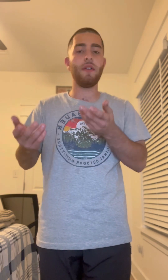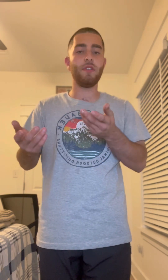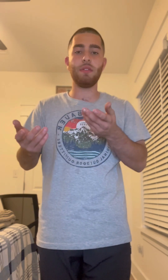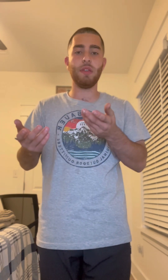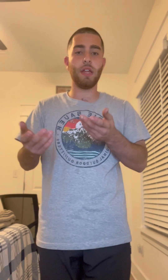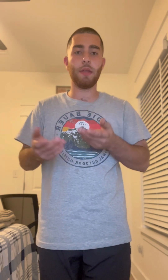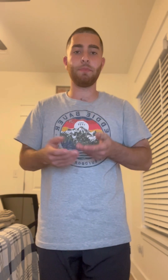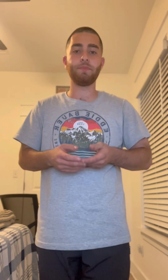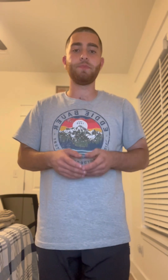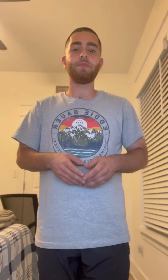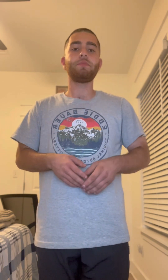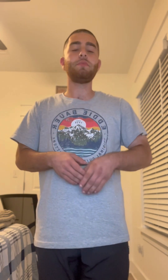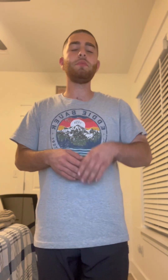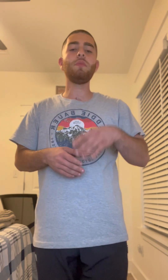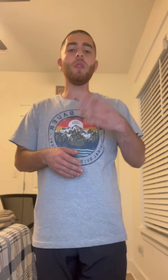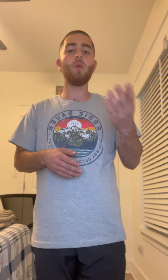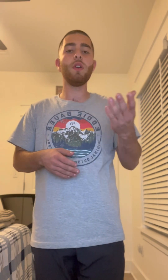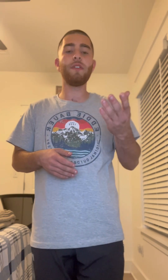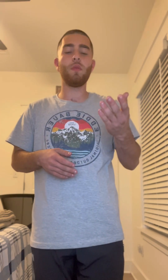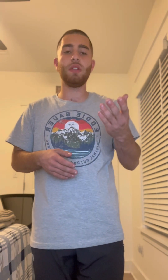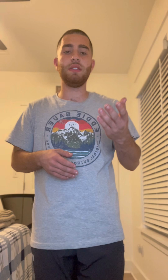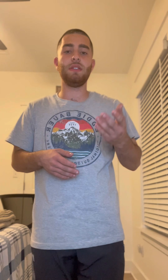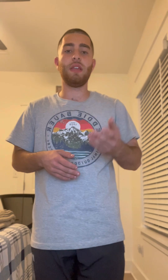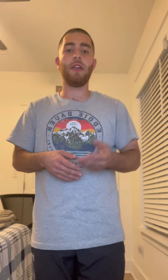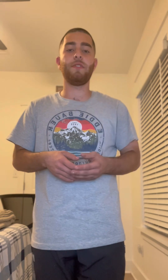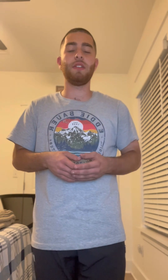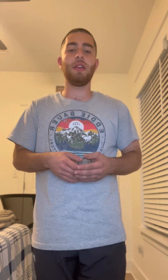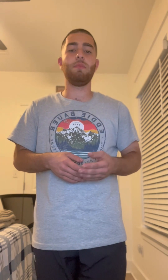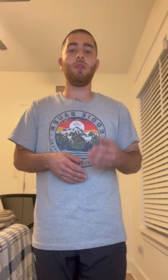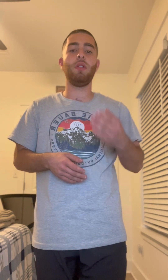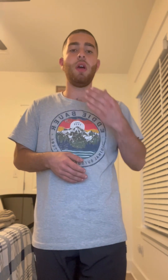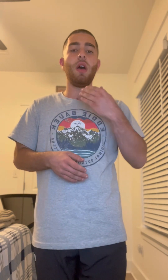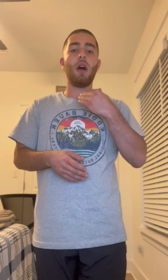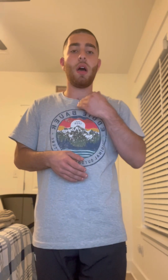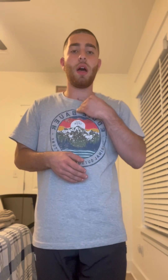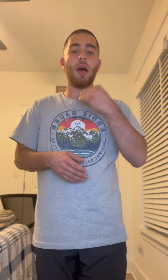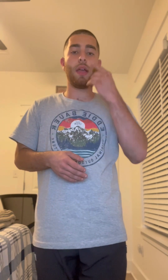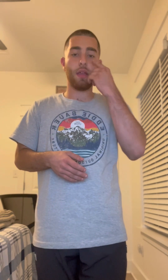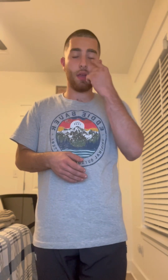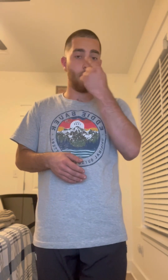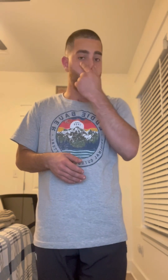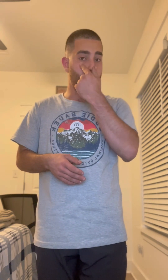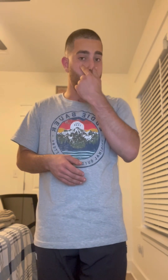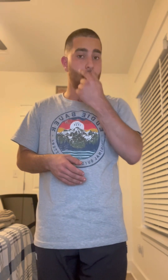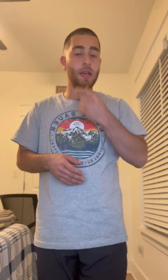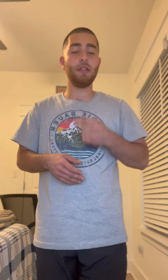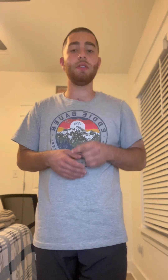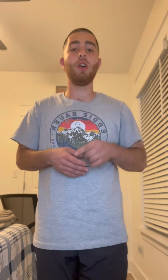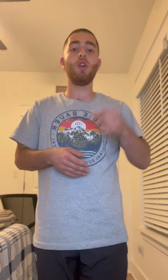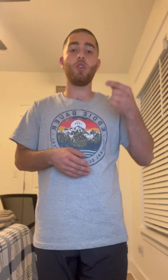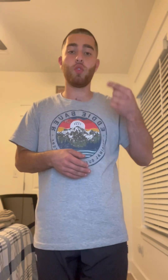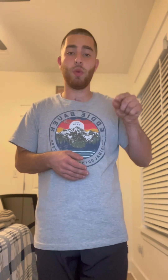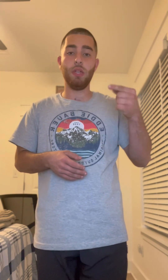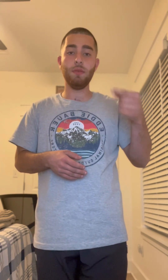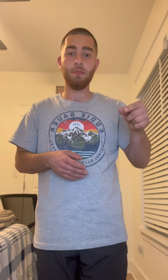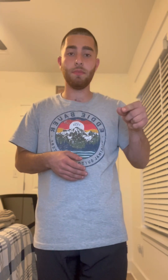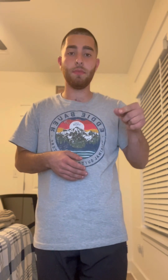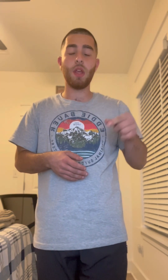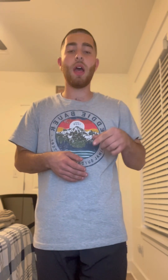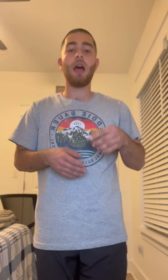in the beginning. Or if I wanted to say, for example, my eyes green, I